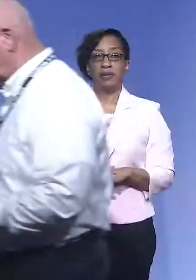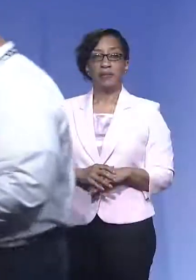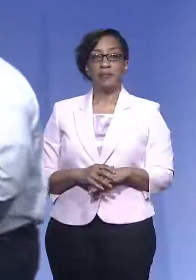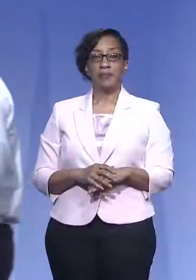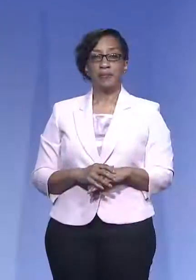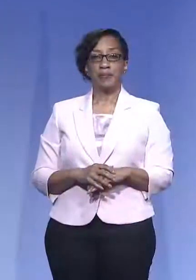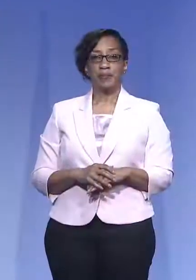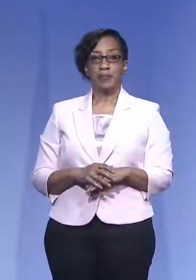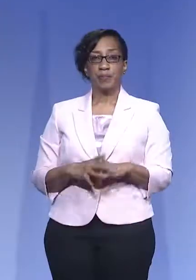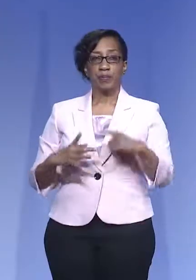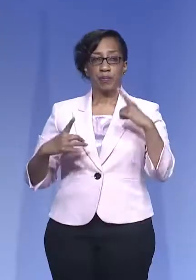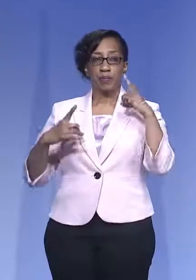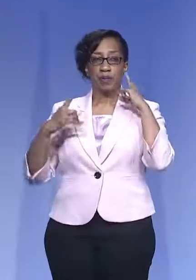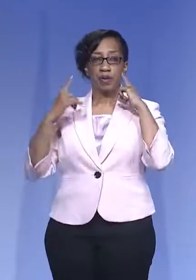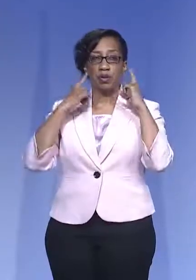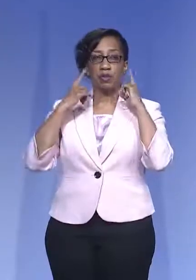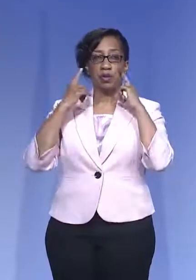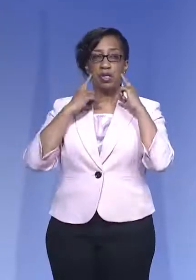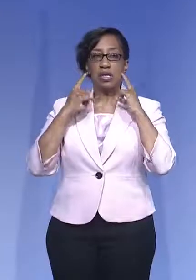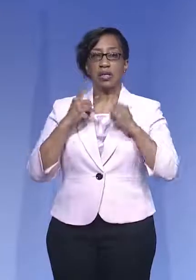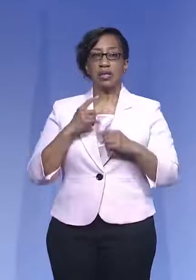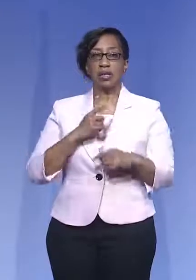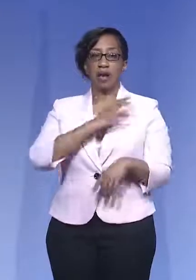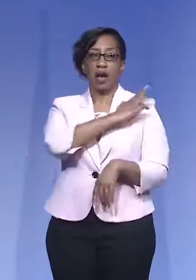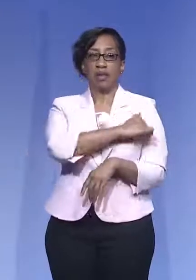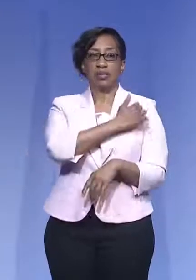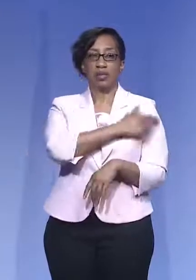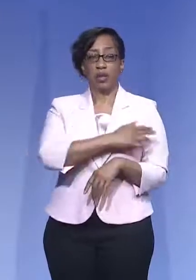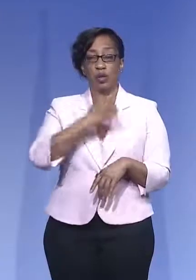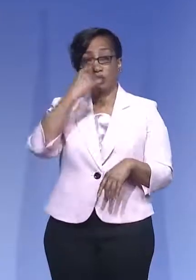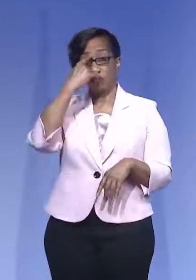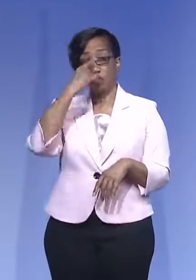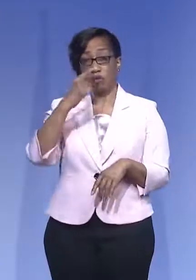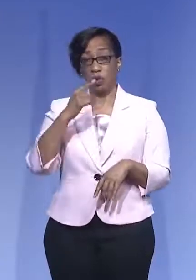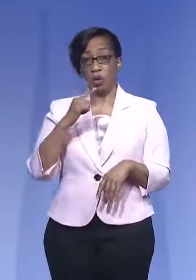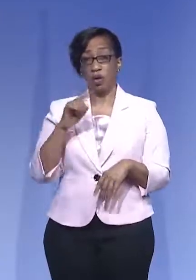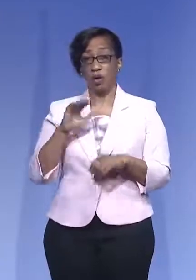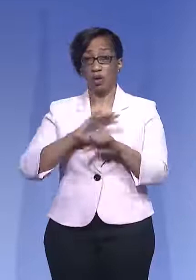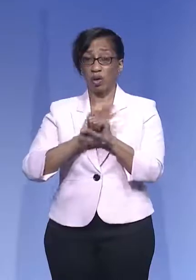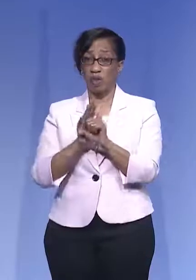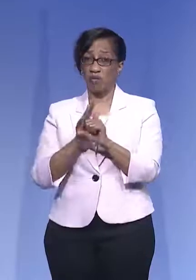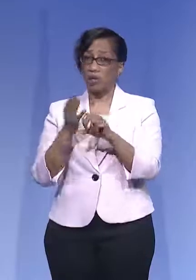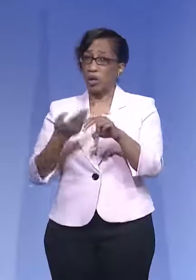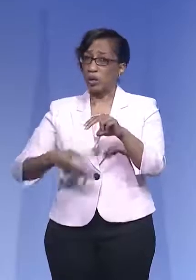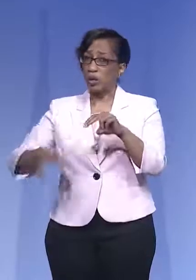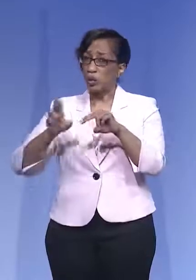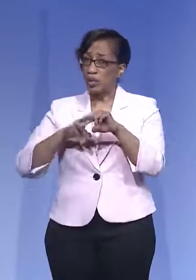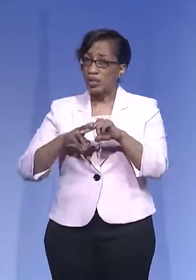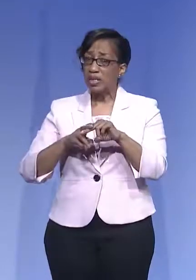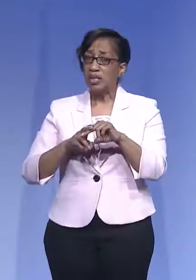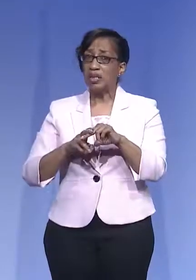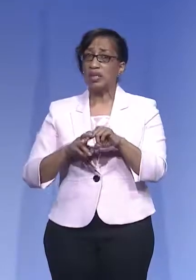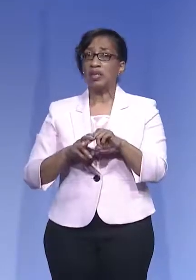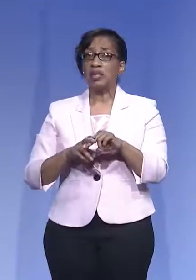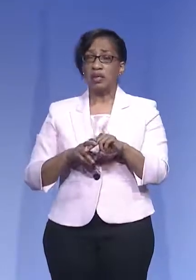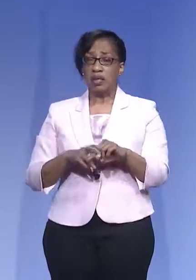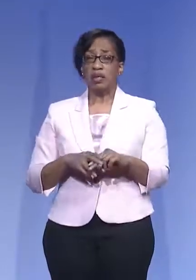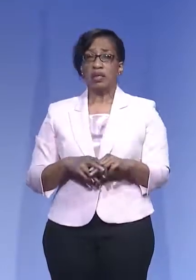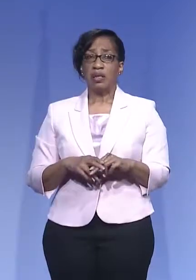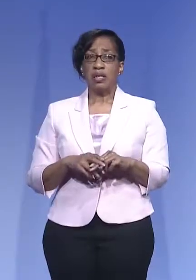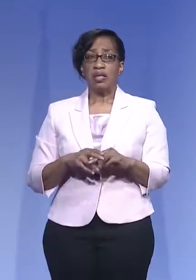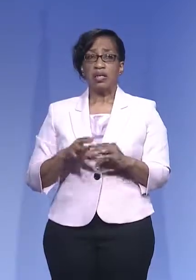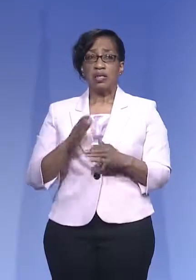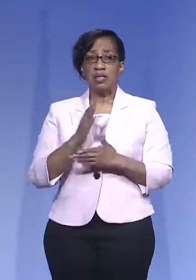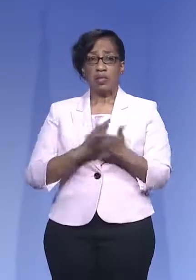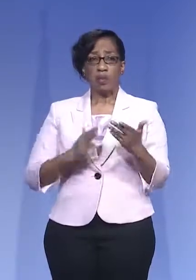slowly hospitalizations for COVID symptoms are starting to rise, and a lot of these cases are in younger people.